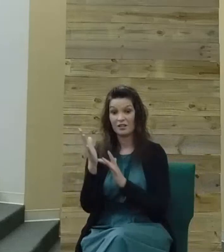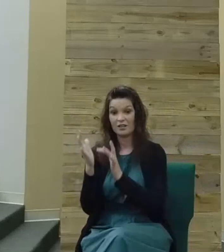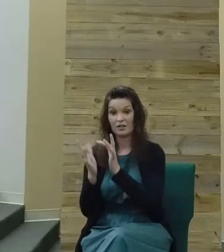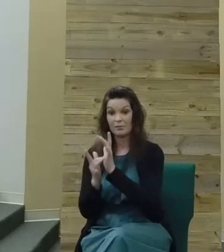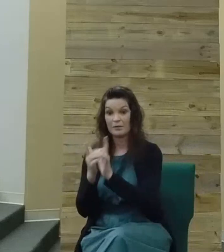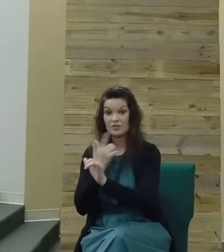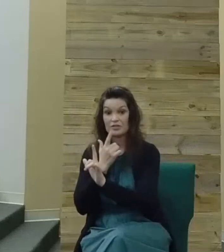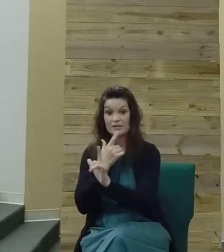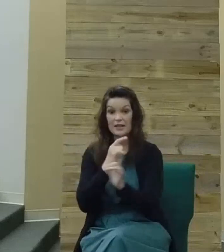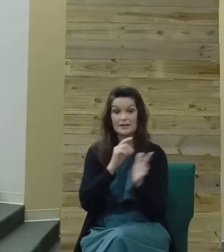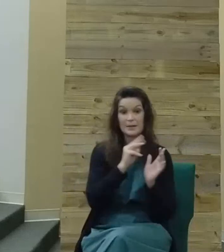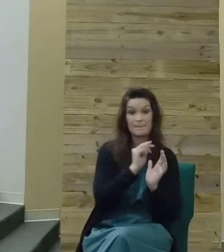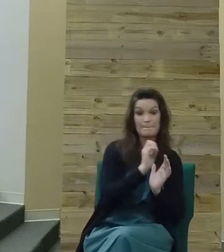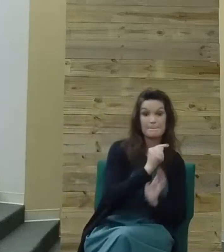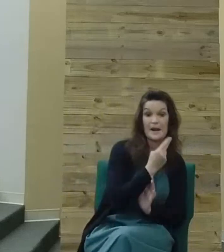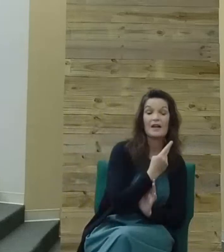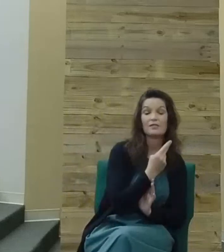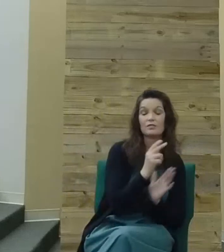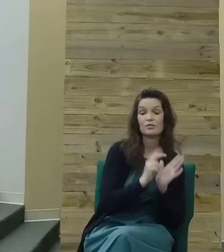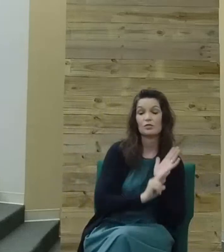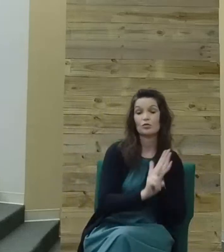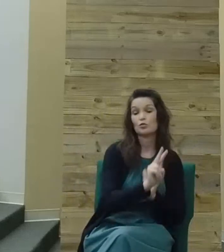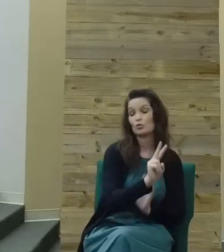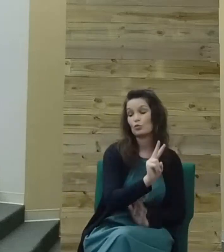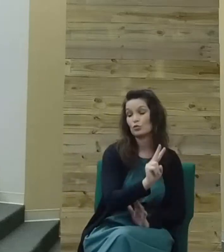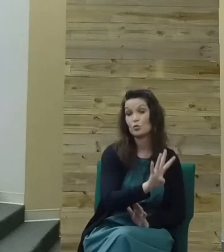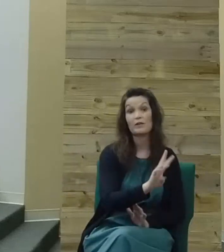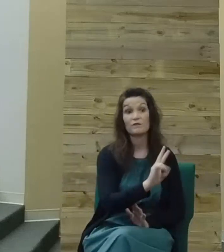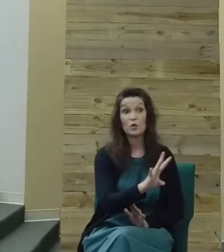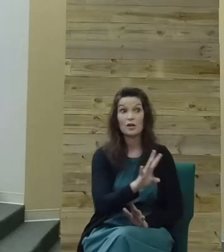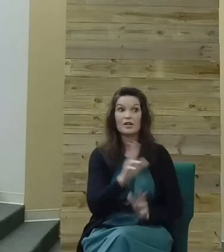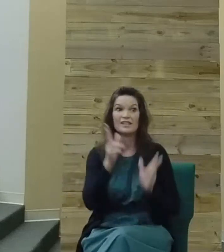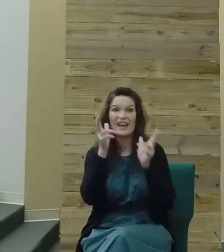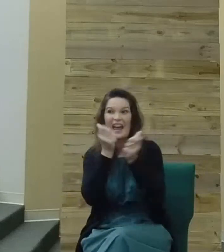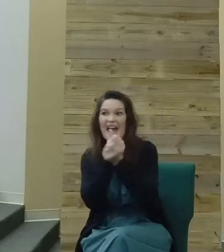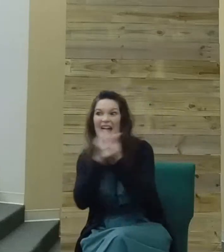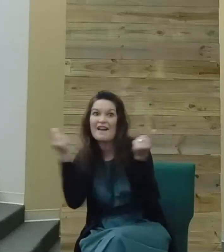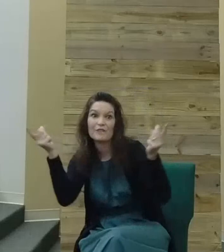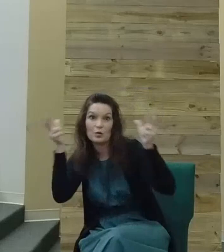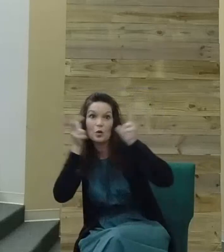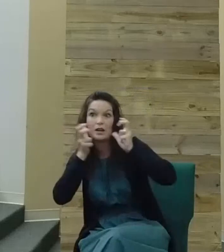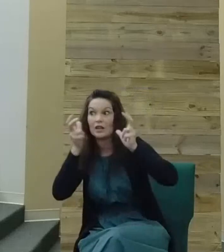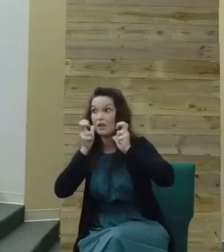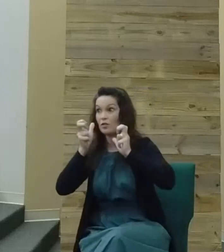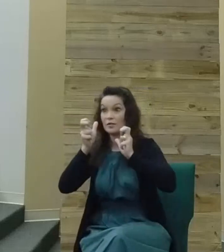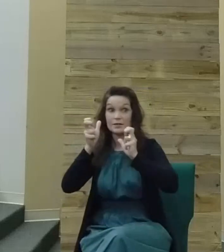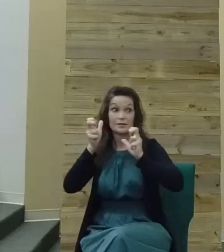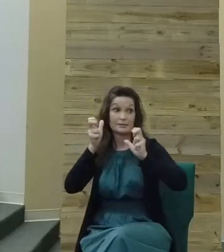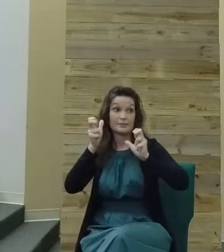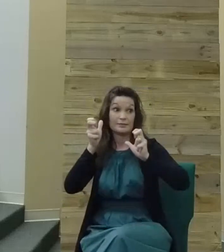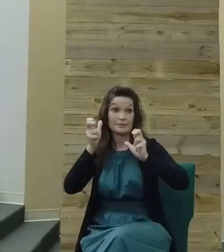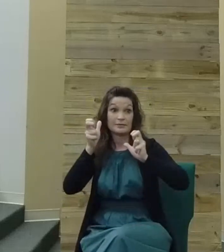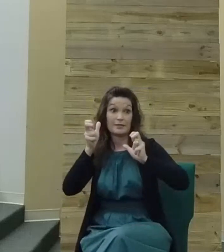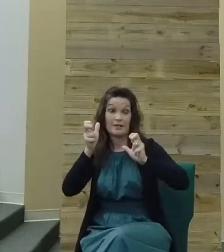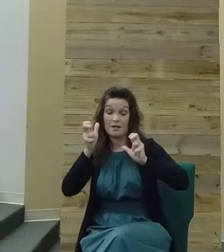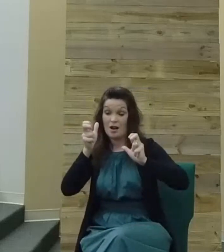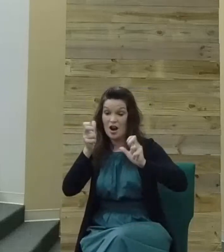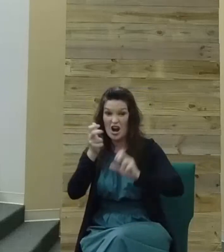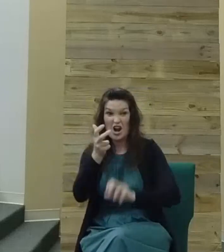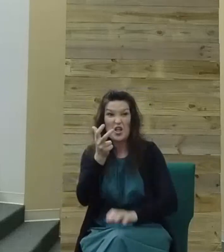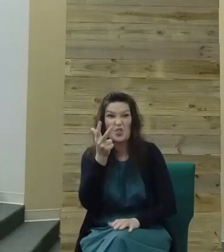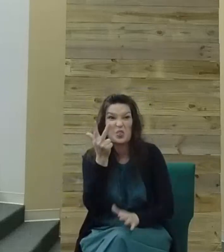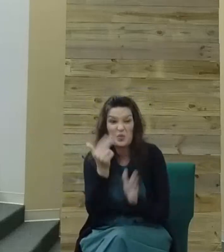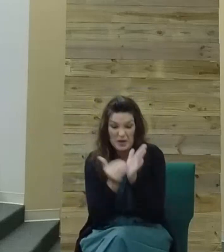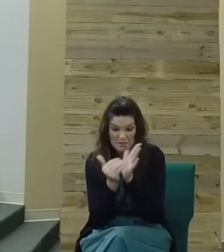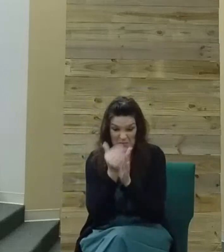But what does Jesus say in Matthew 24? That until everybody hears, there's